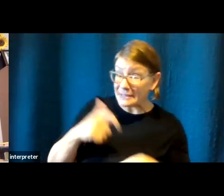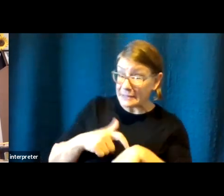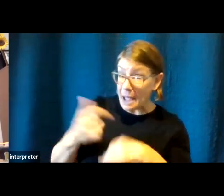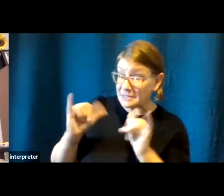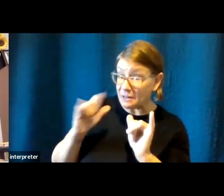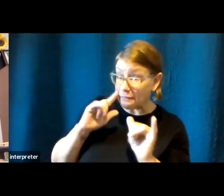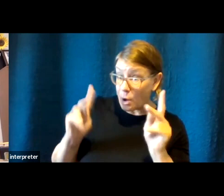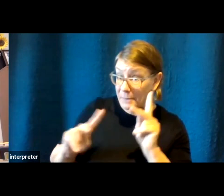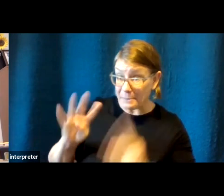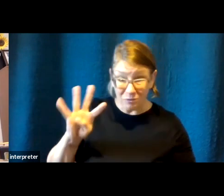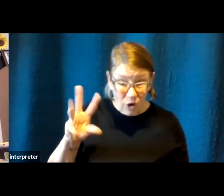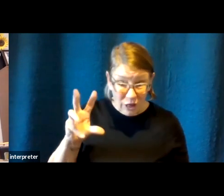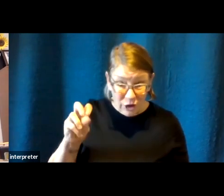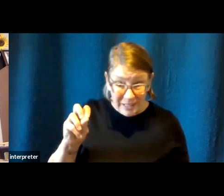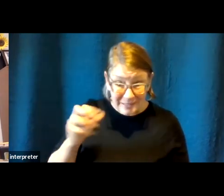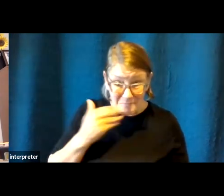for people, 4:30?